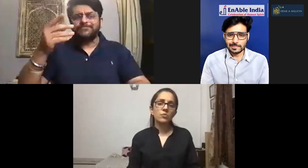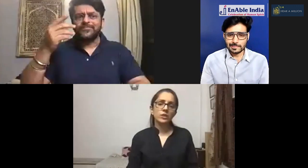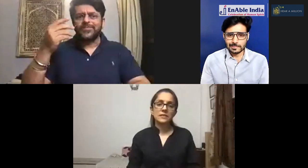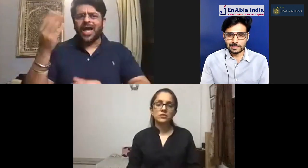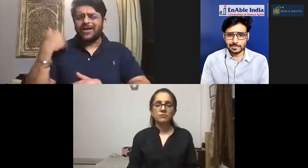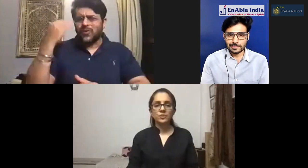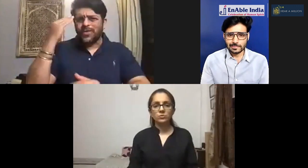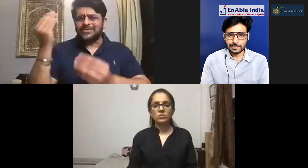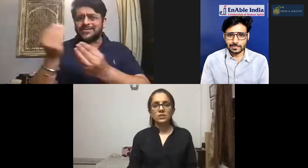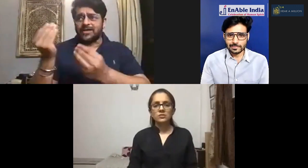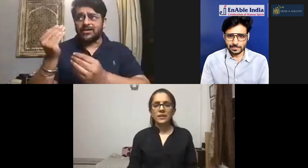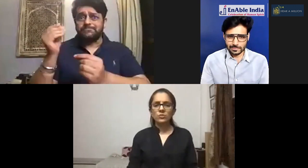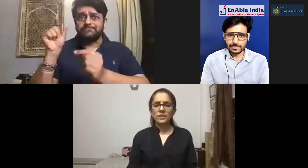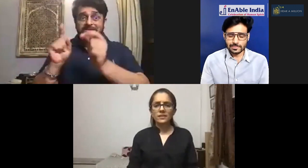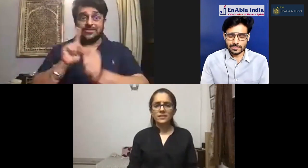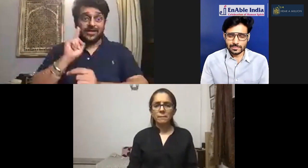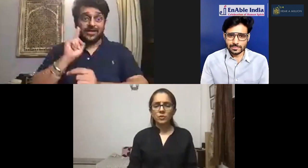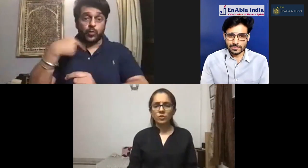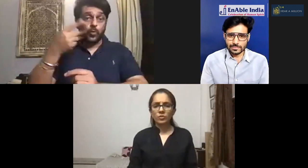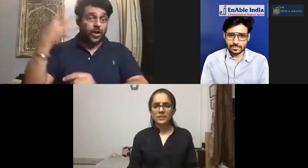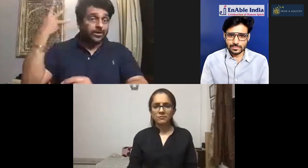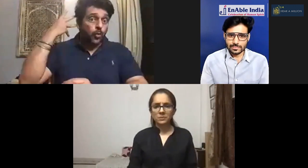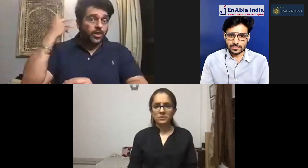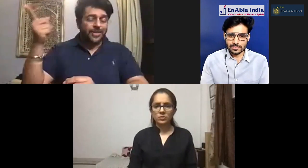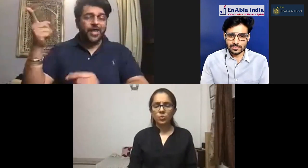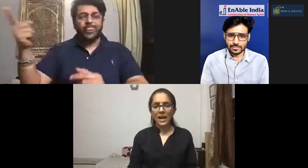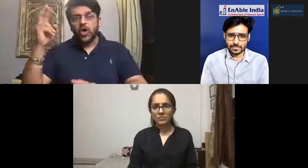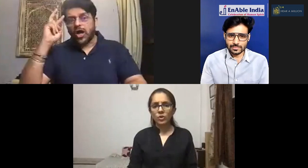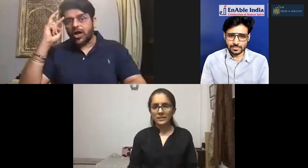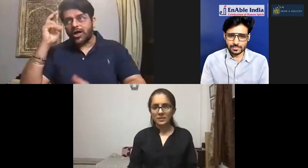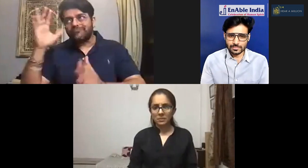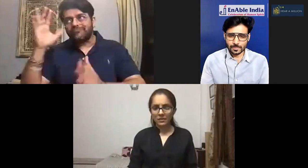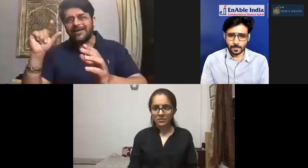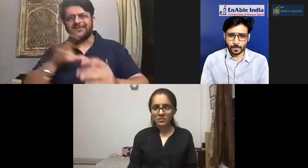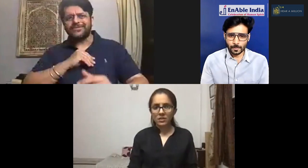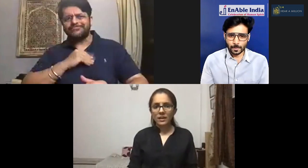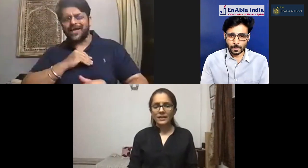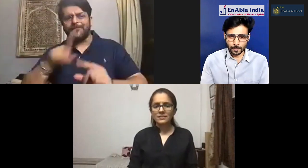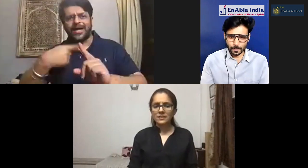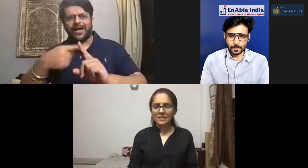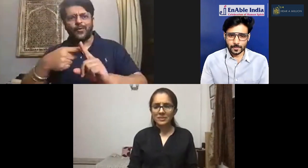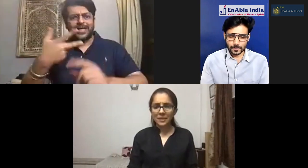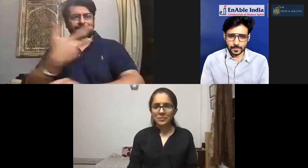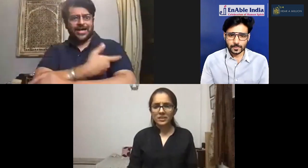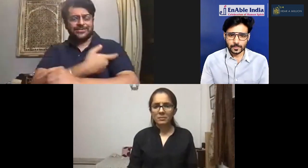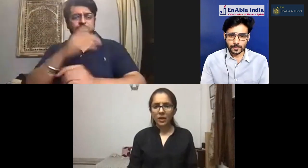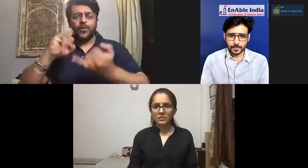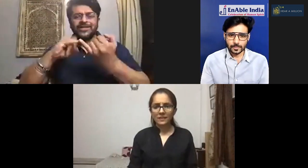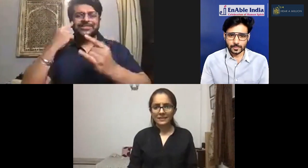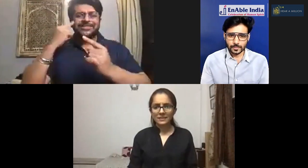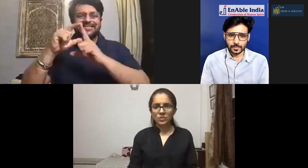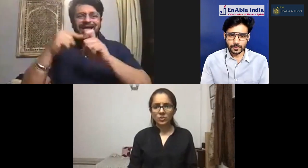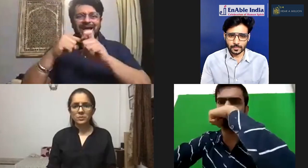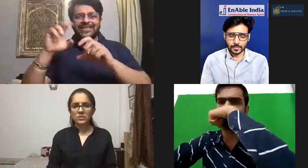I have one question for you. I know there are some, deaf people who have cochlear implants, and they're a little bit skeptical about